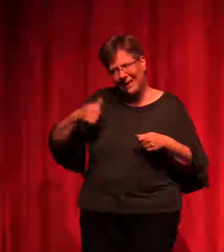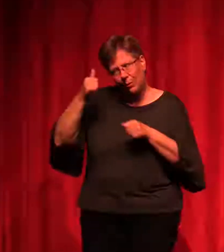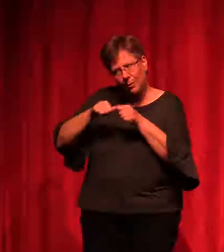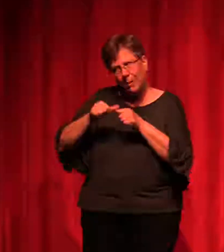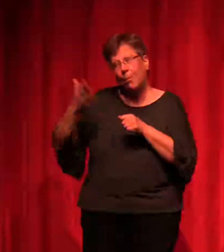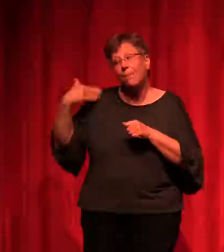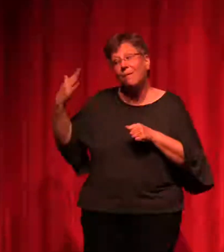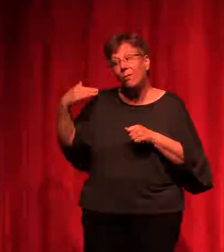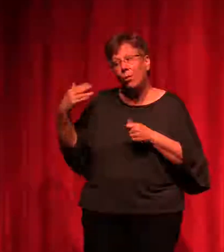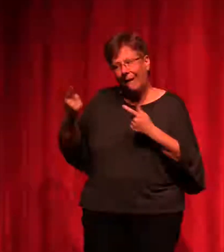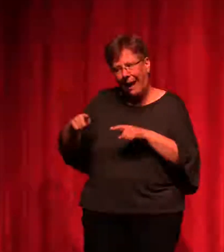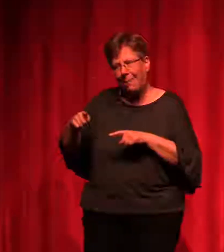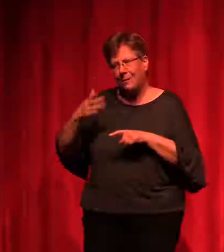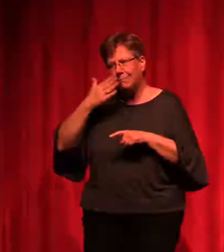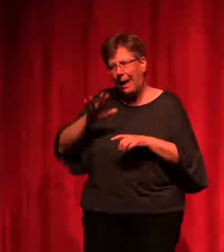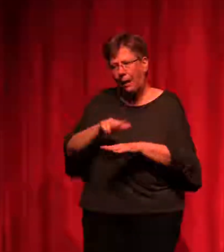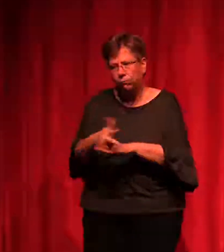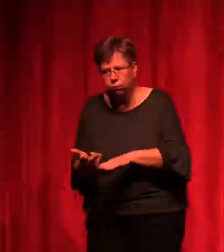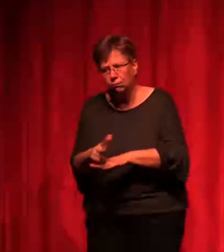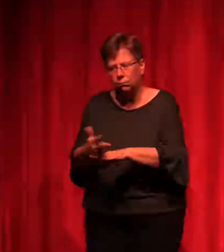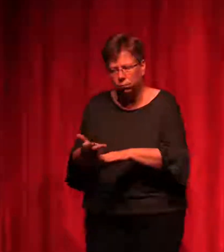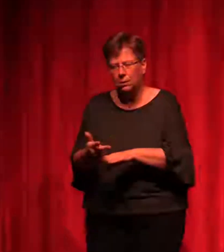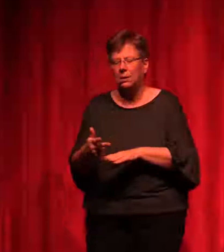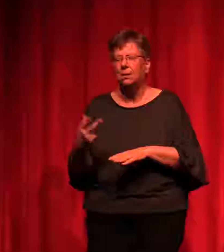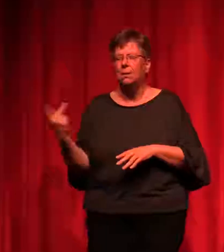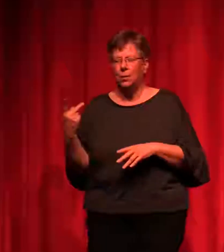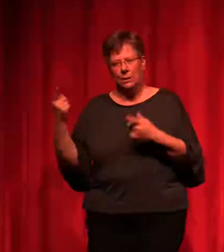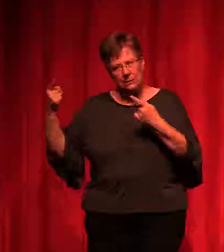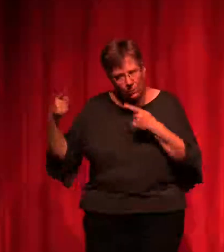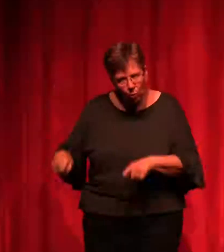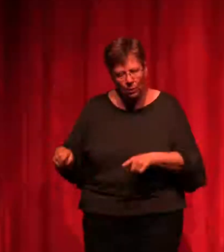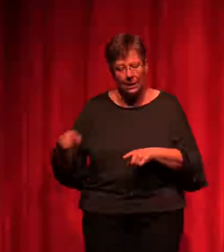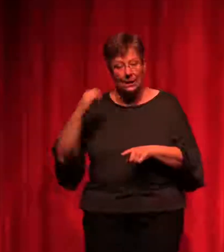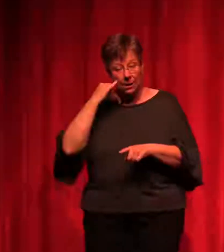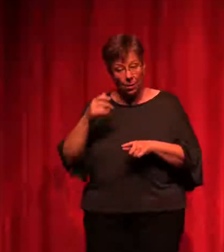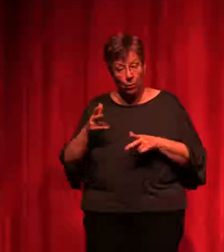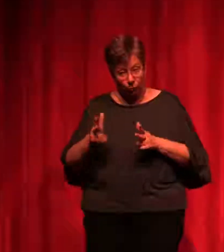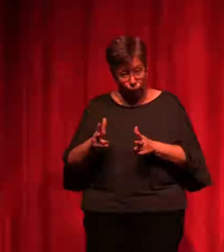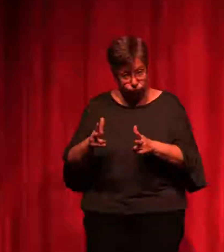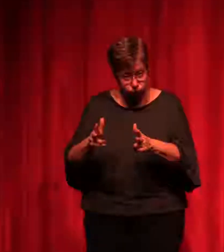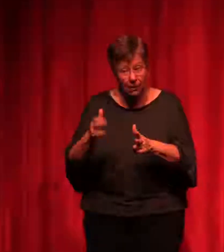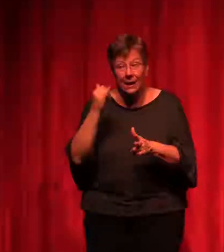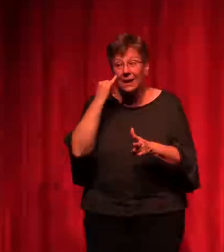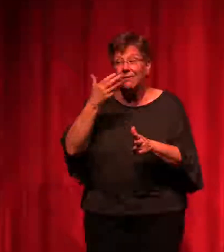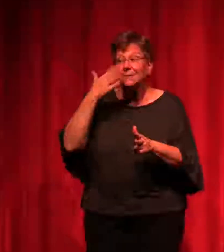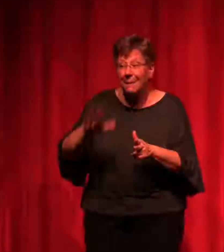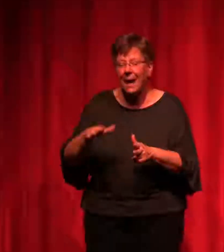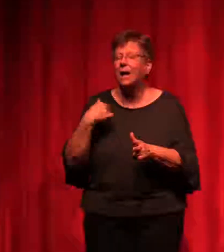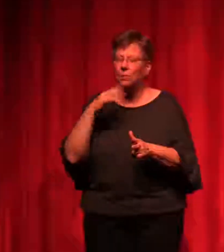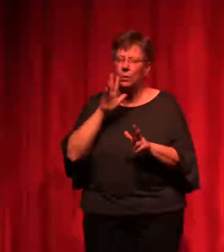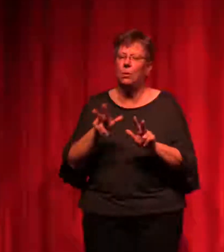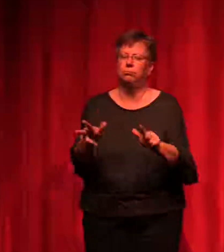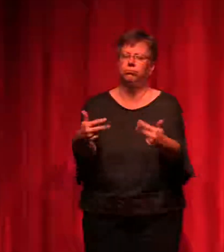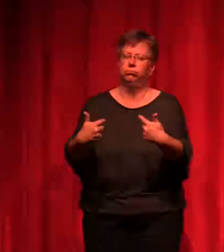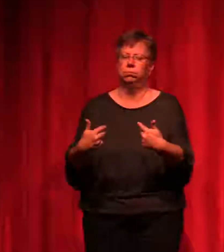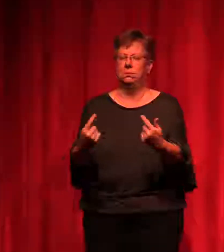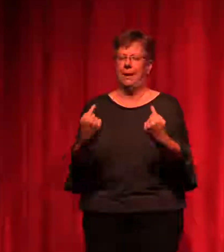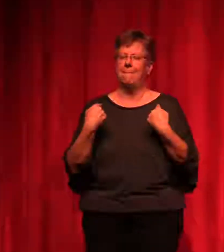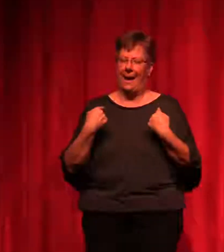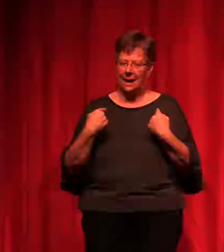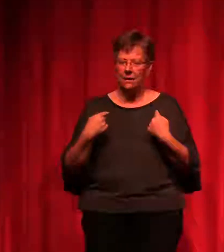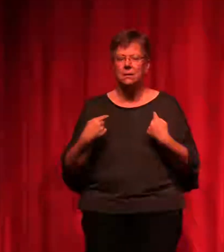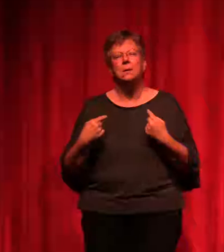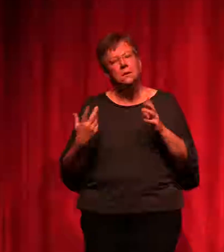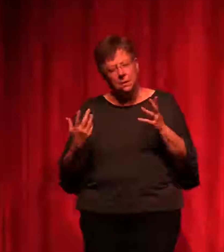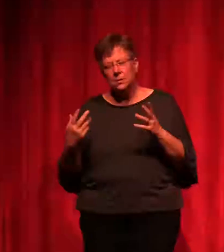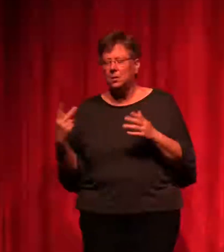decided that if it was too bad, we would just turn around and come back. So we take off after breakfast, maybe about 9